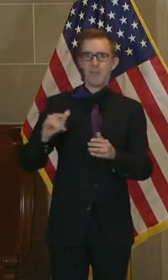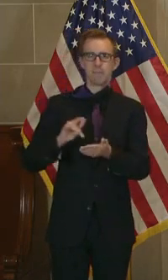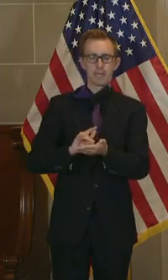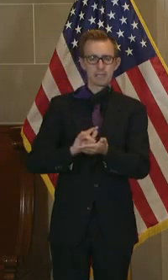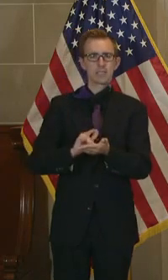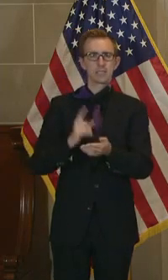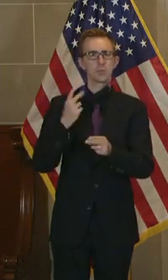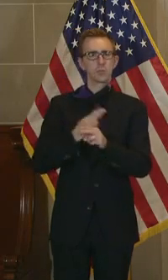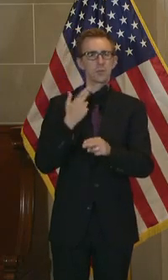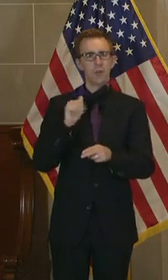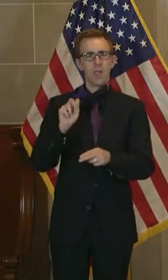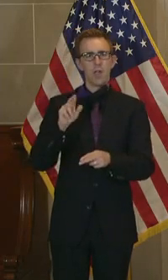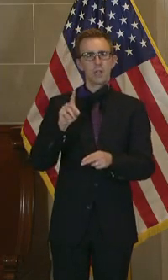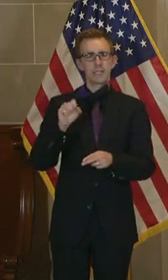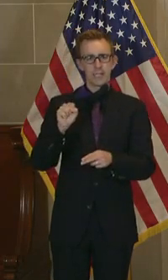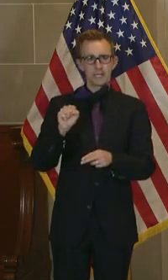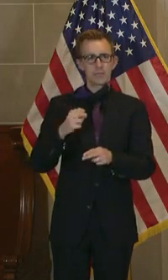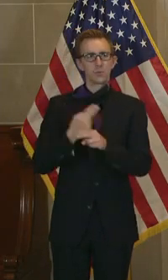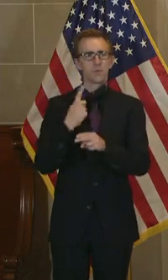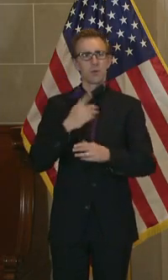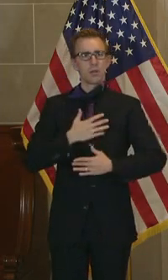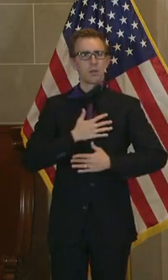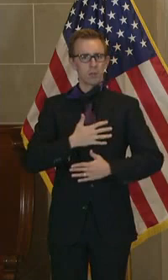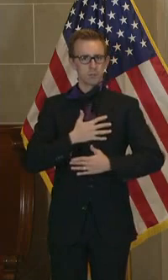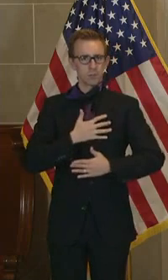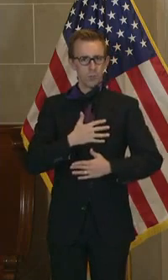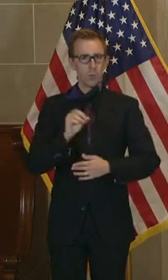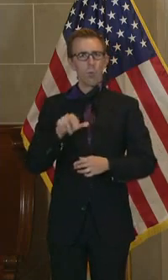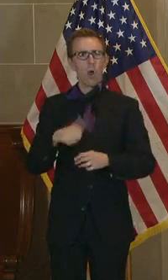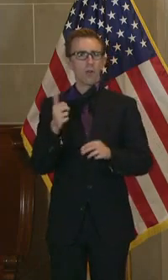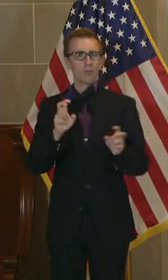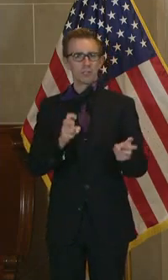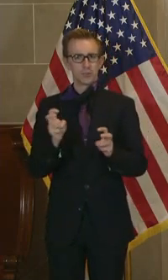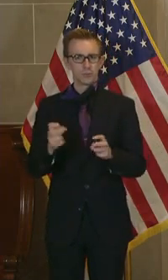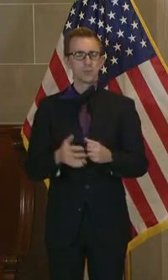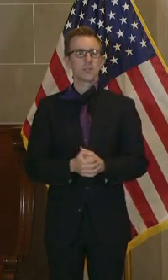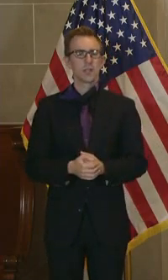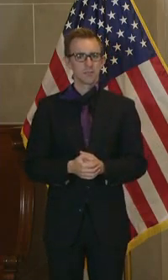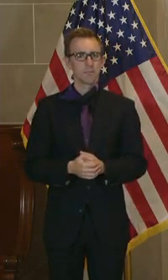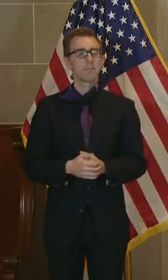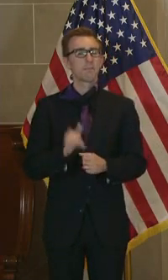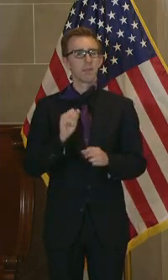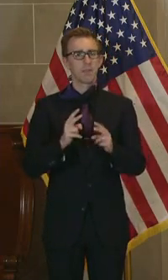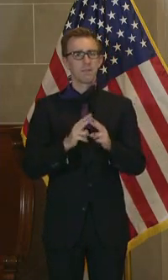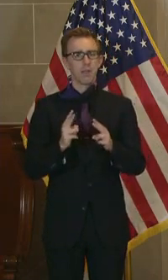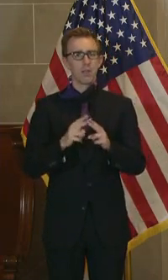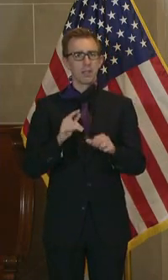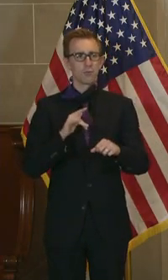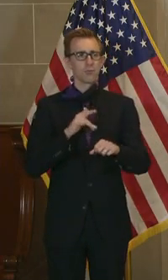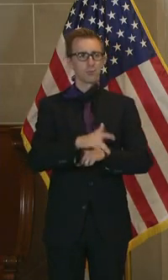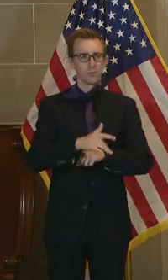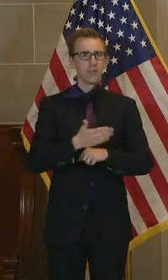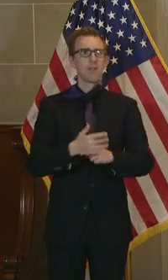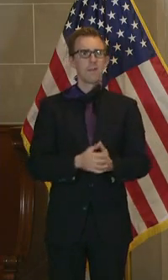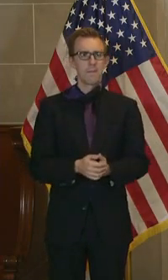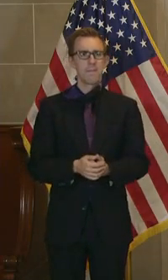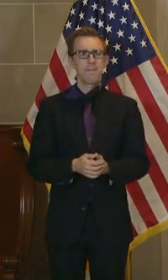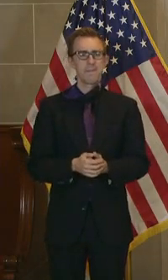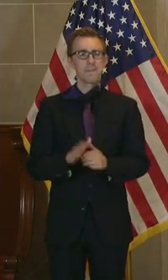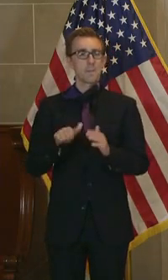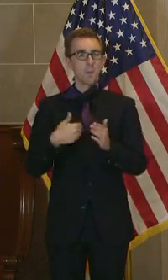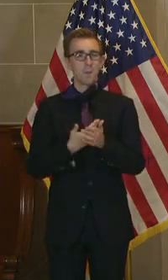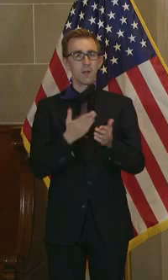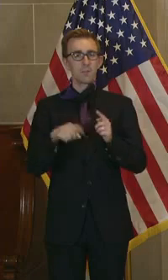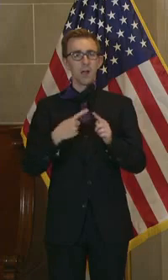used for ARDS or used for respiratory or other issues. And that was very preliminary. And then, the whole thing